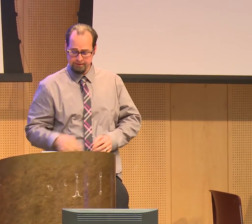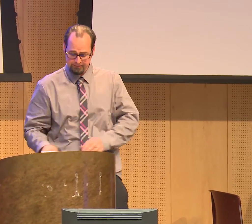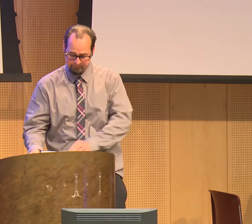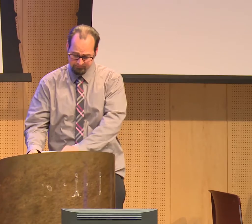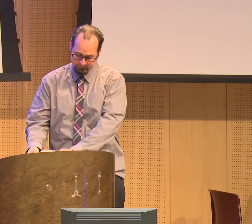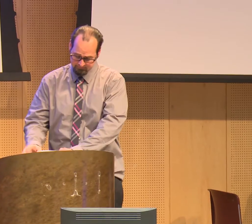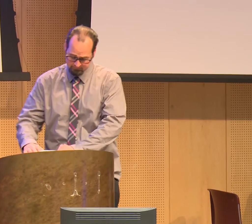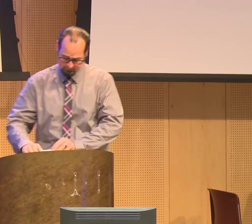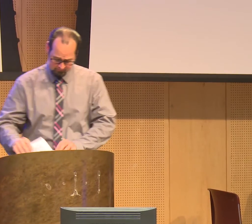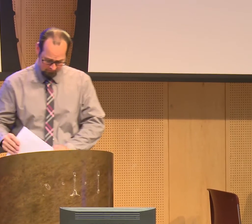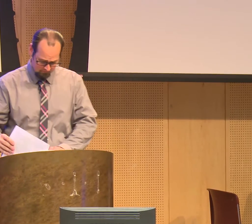out there.